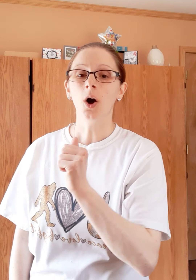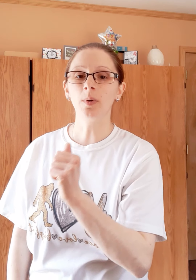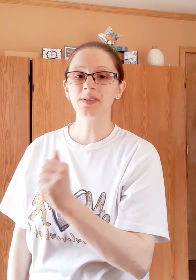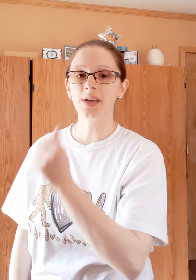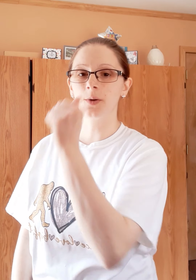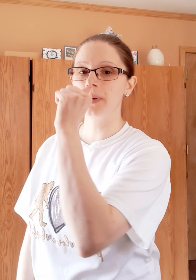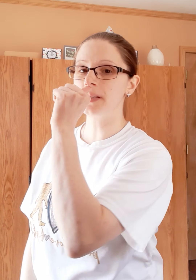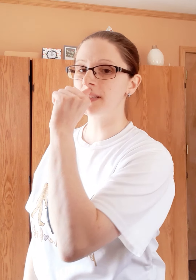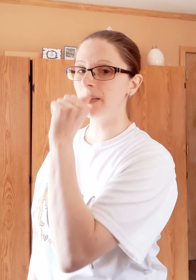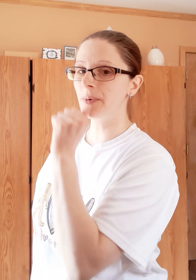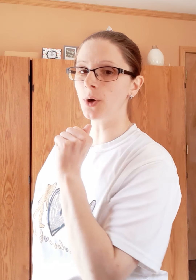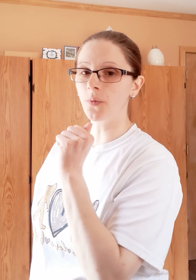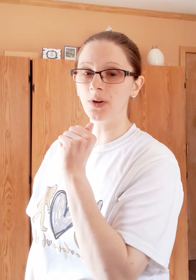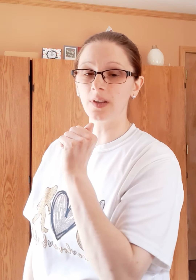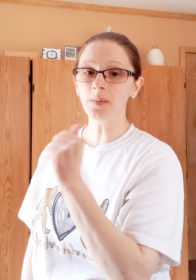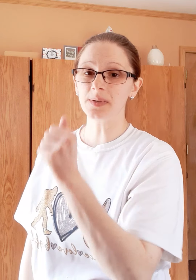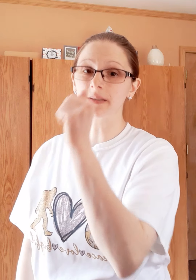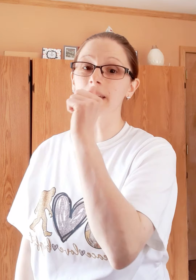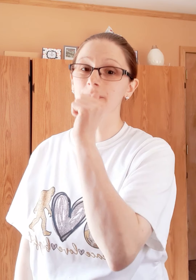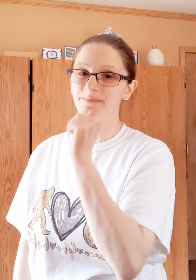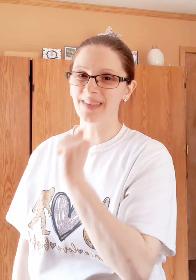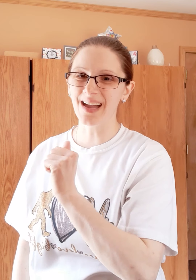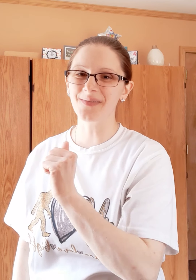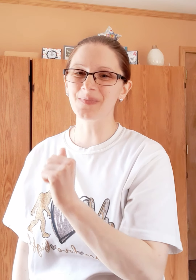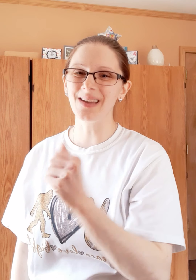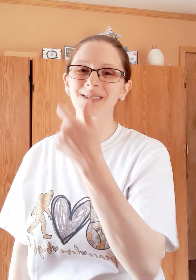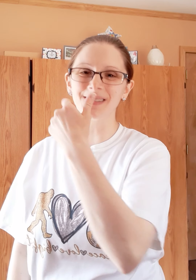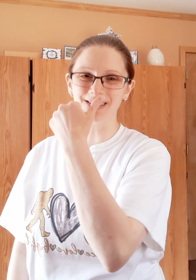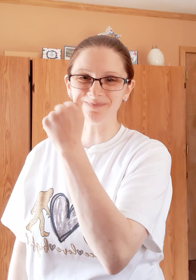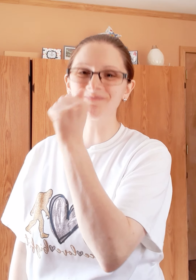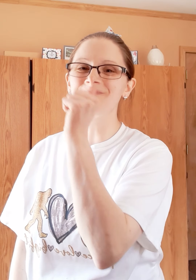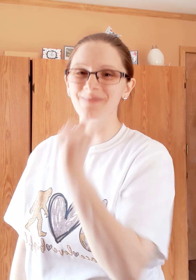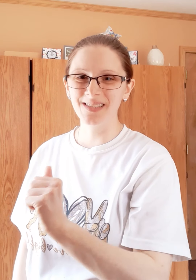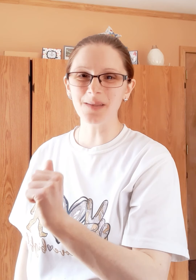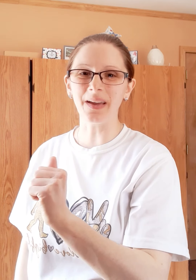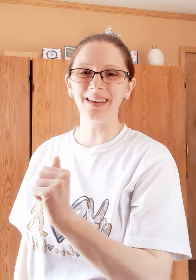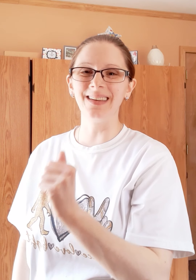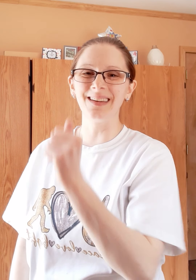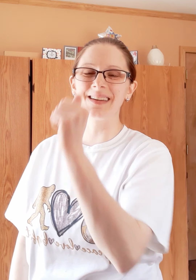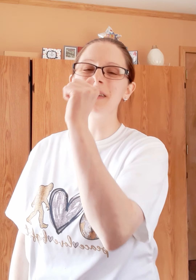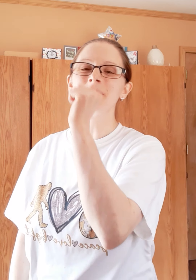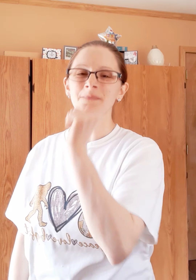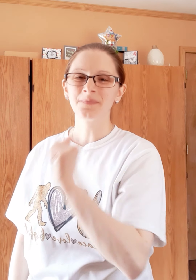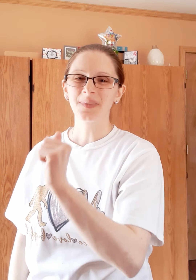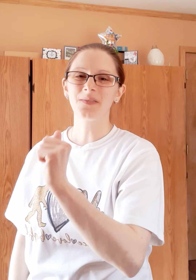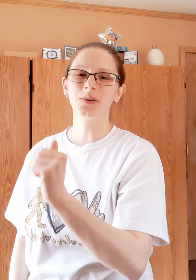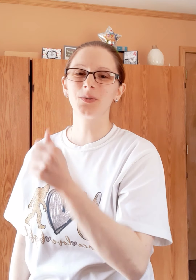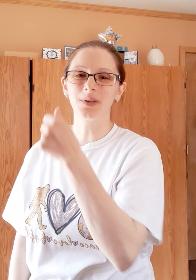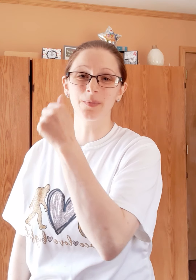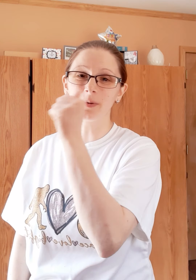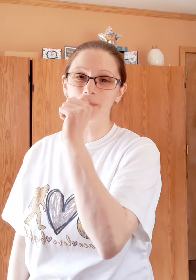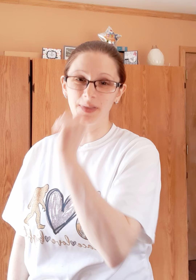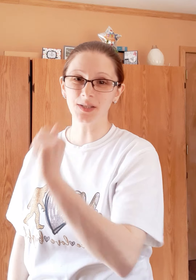Almost like you're putting a zipper over your lips, like have the patience to zip it. If you're doing a zipper this